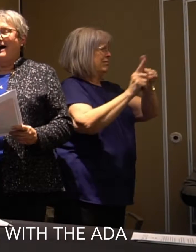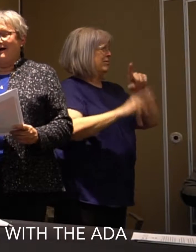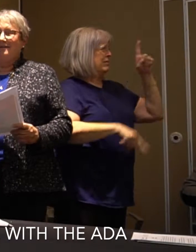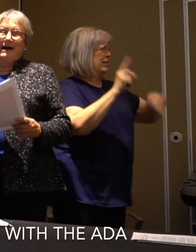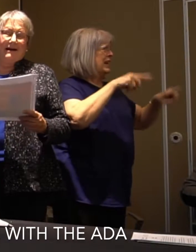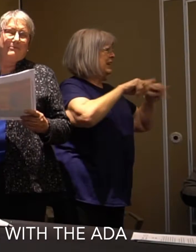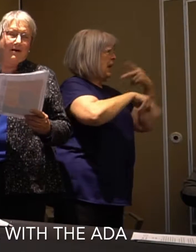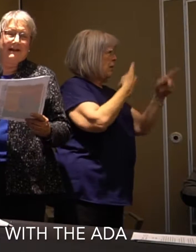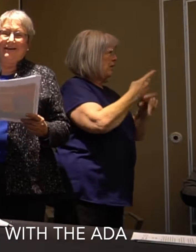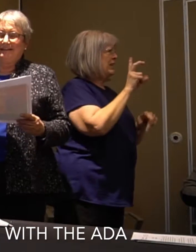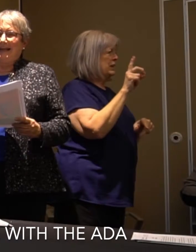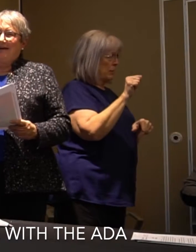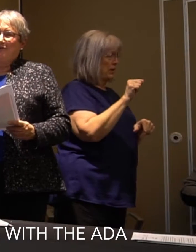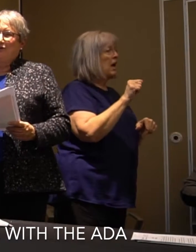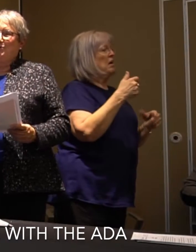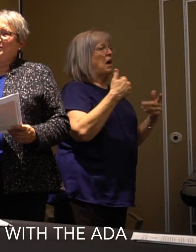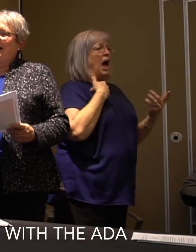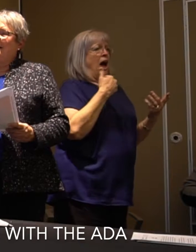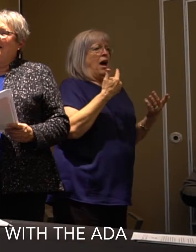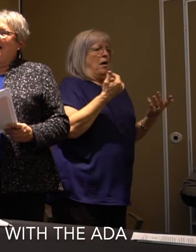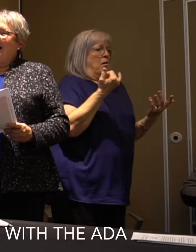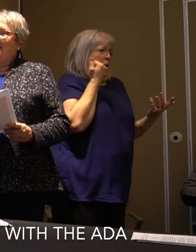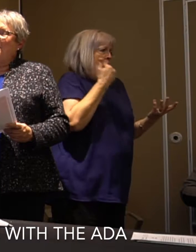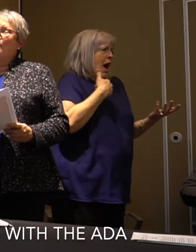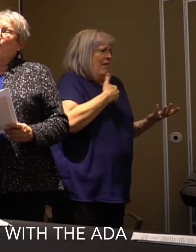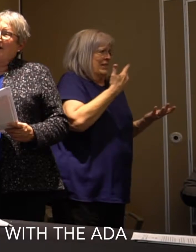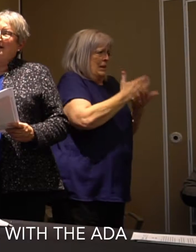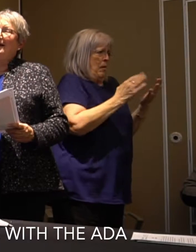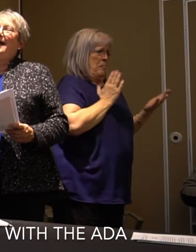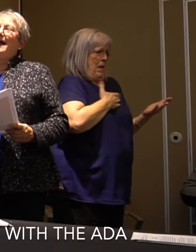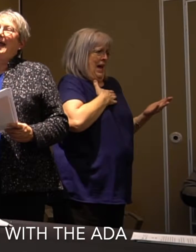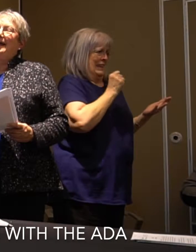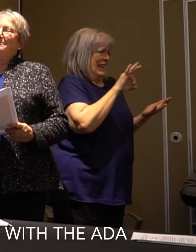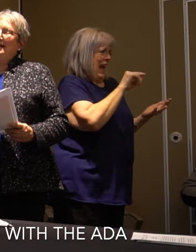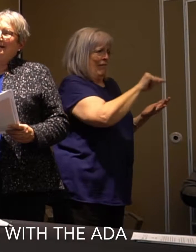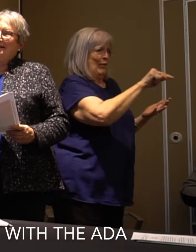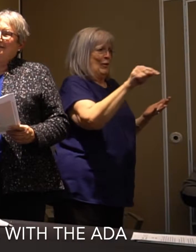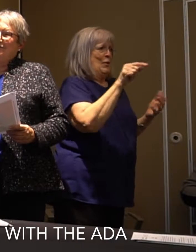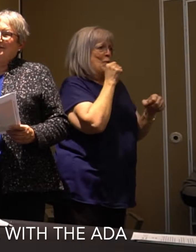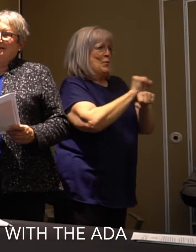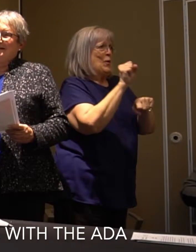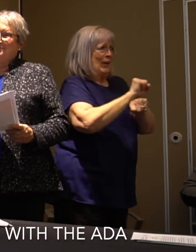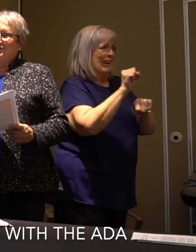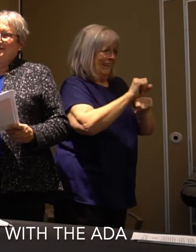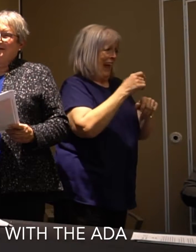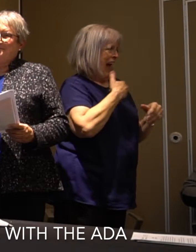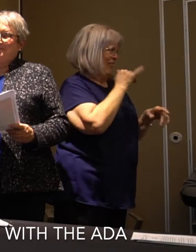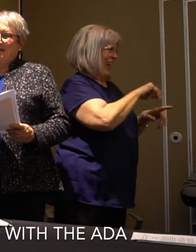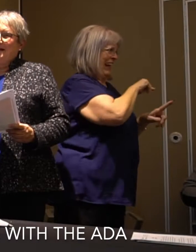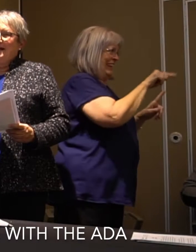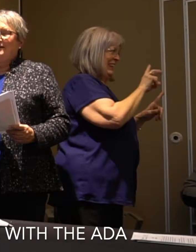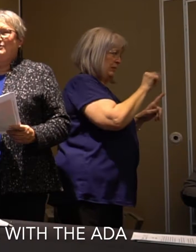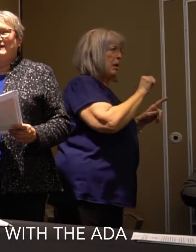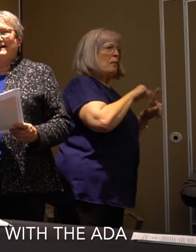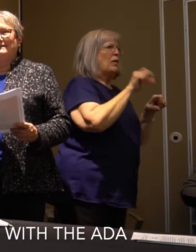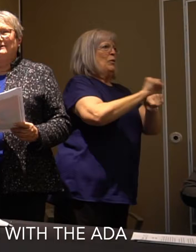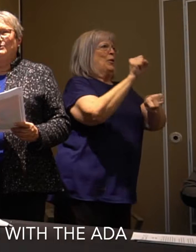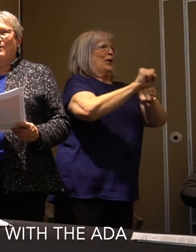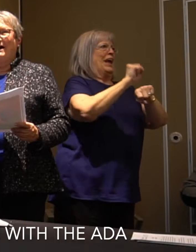feature. I probably have a staff or 2 that are working and making a difference in the community.